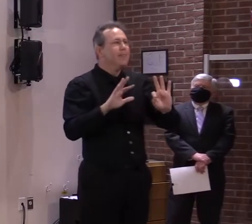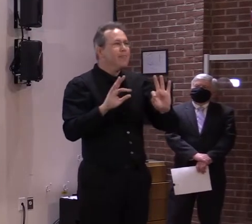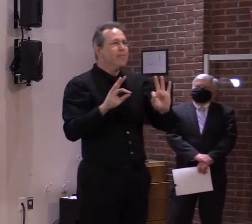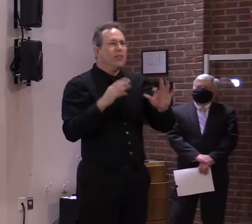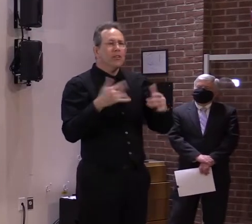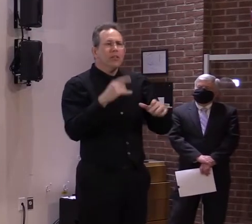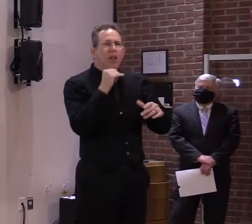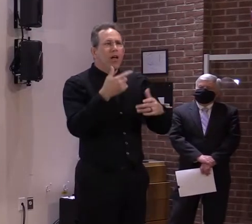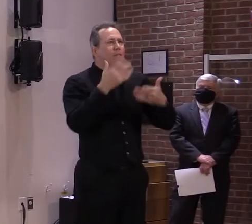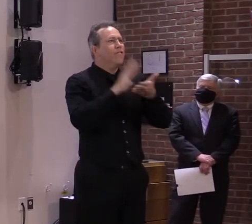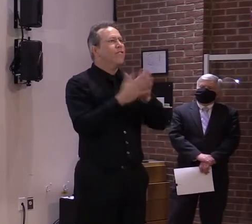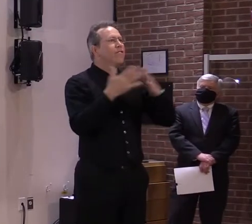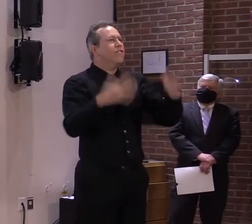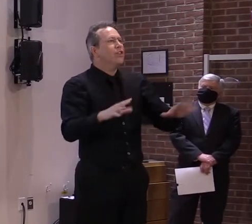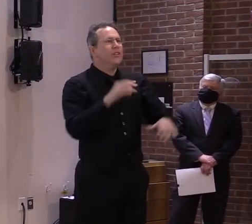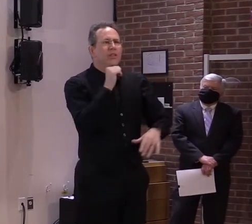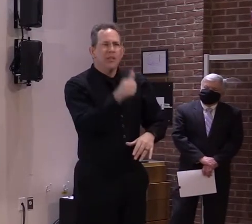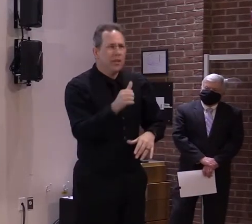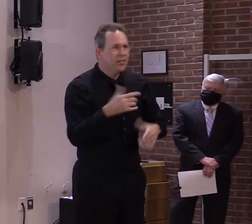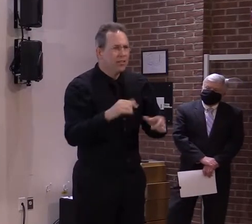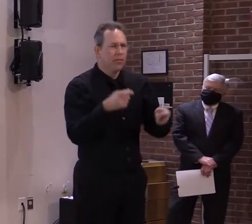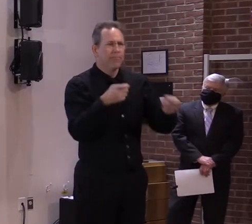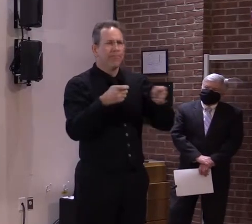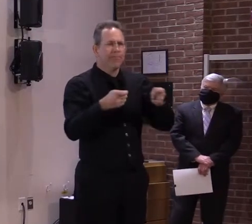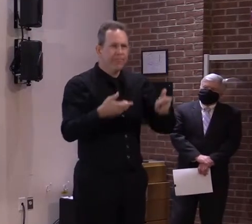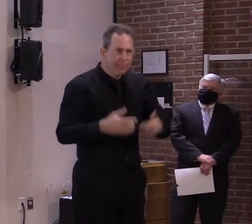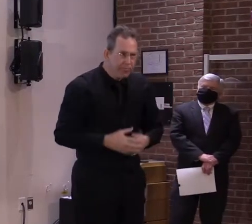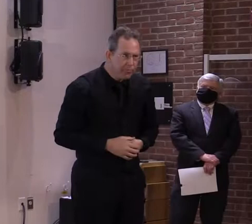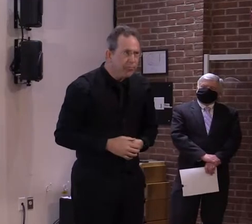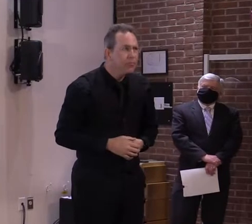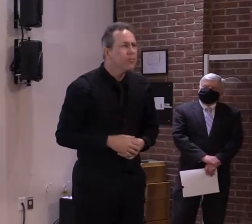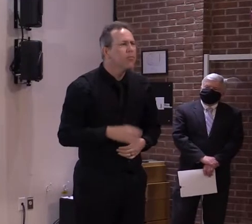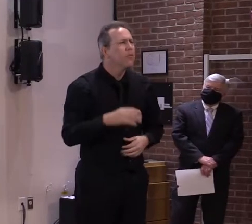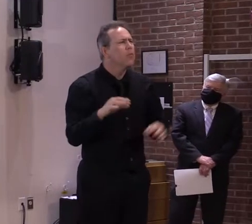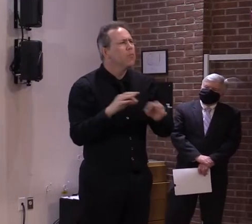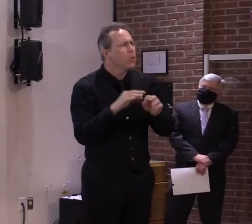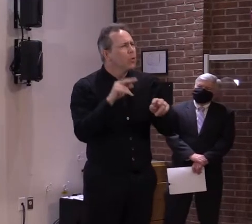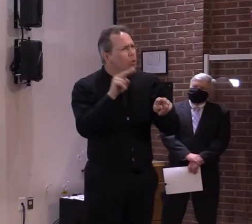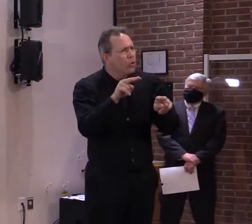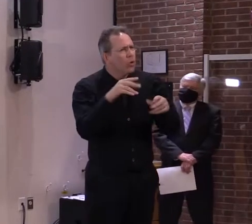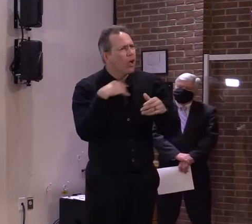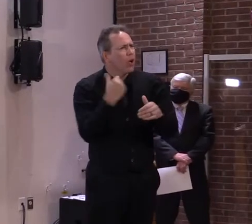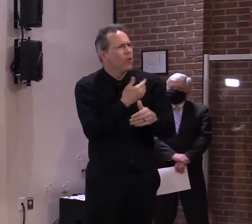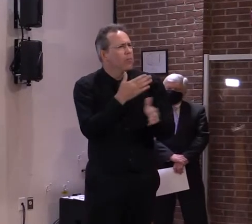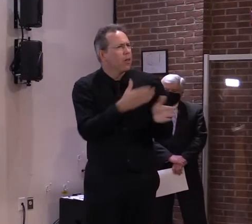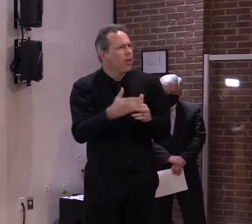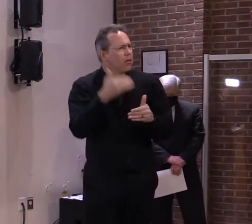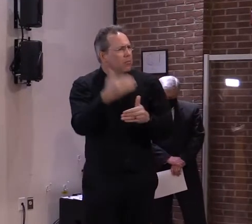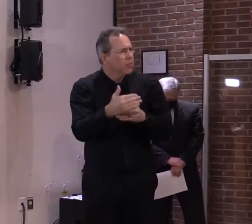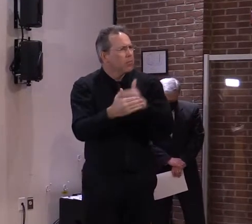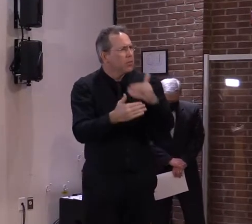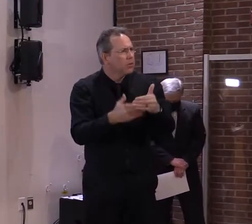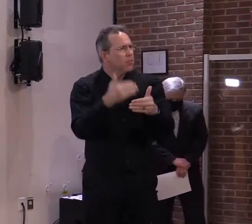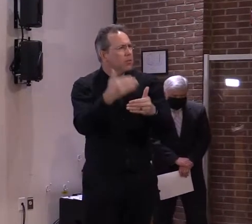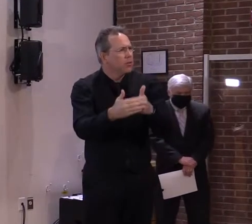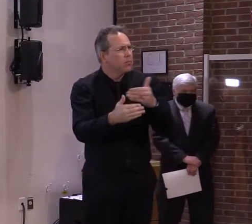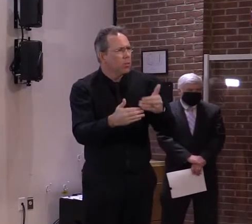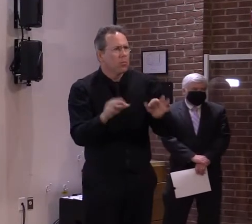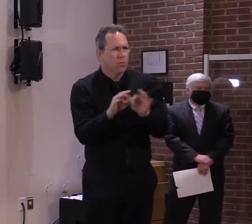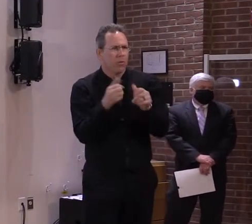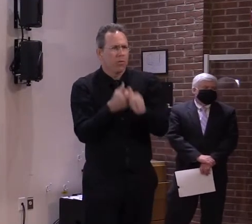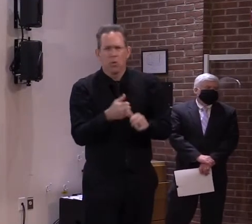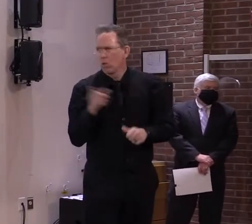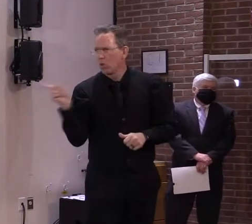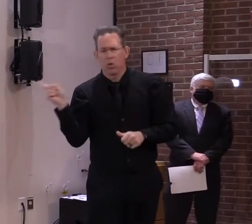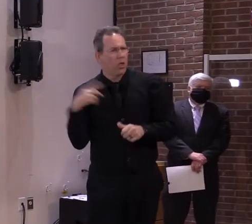roadmap and double down on the guidance we have in place so we can finish strong with the fewest lives lost